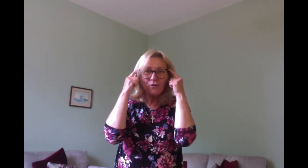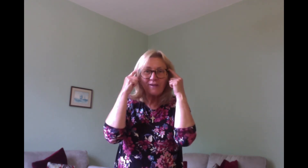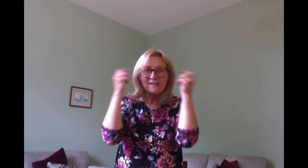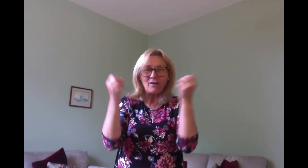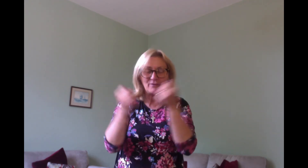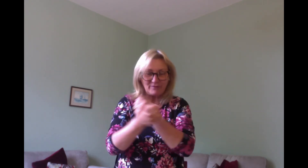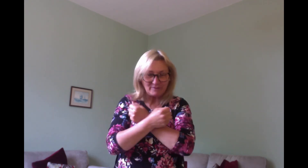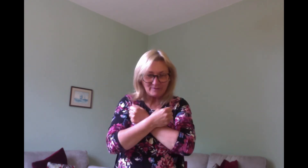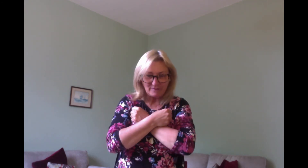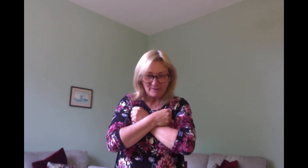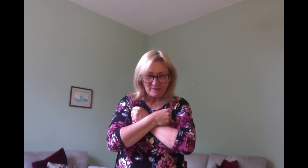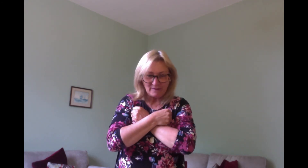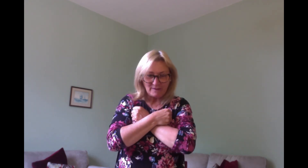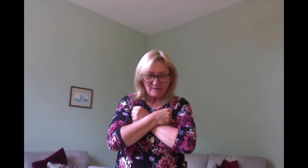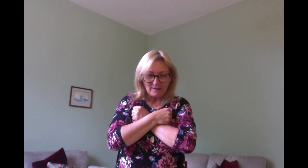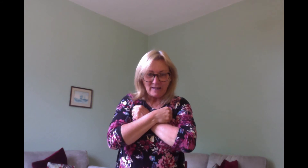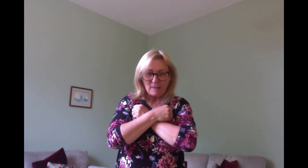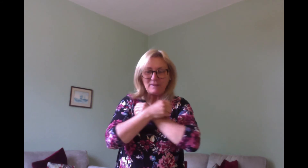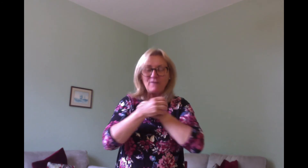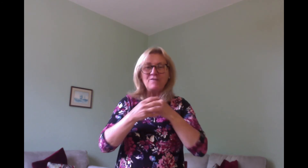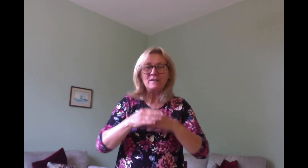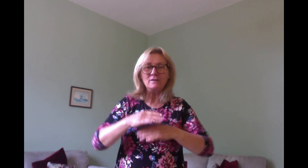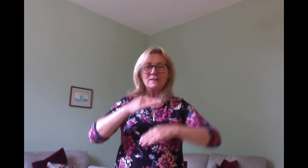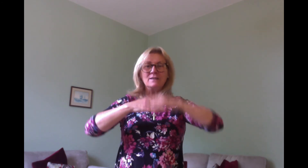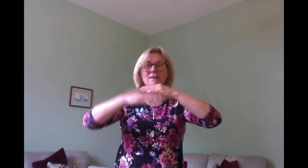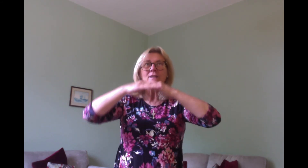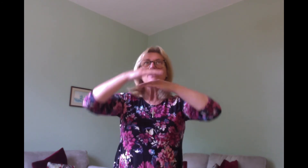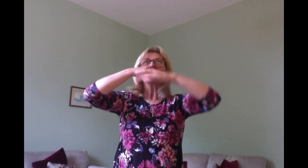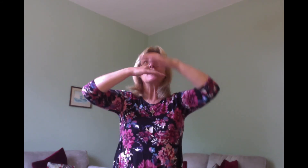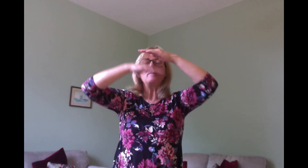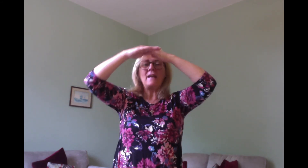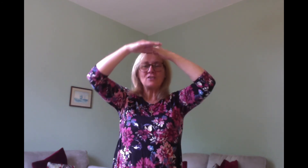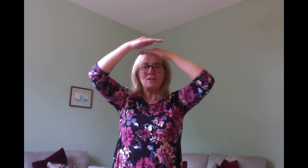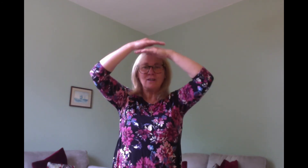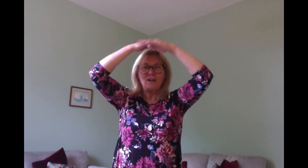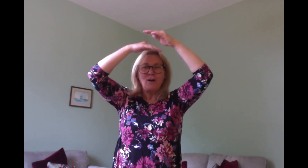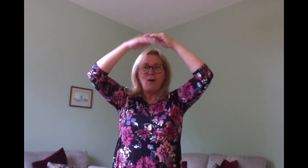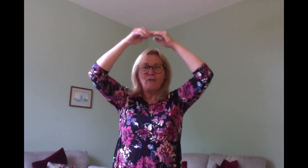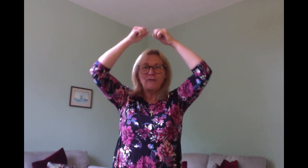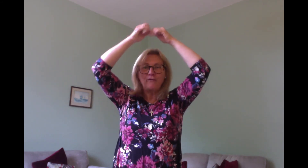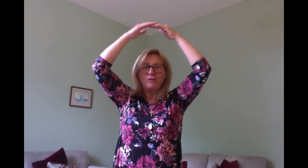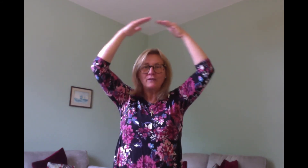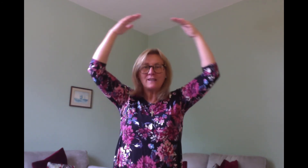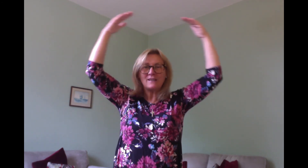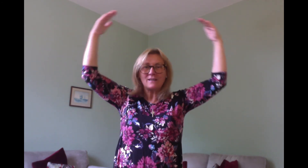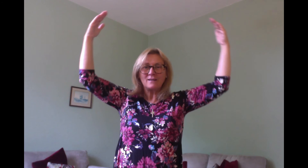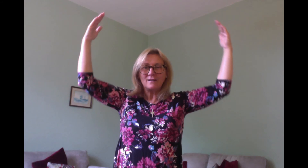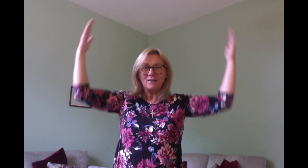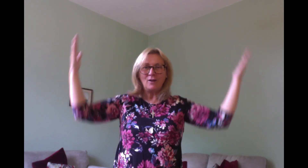this love and be filled to the measure of the fullness of